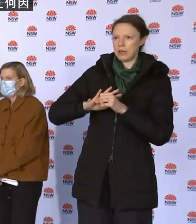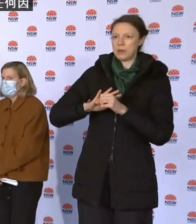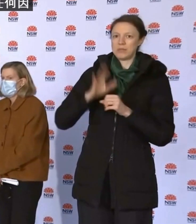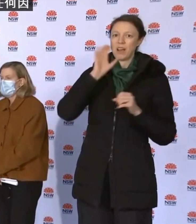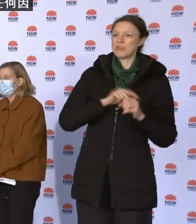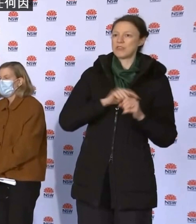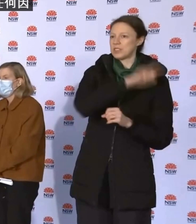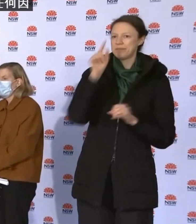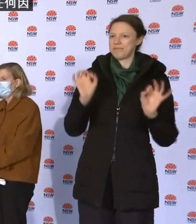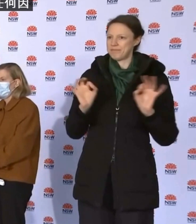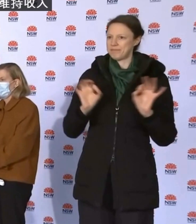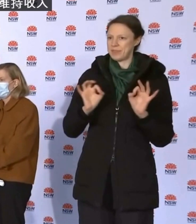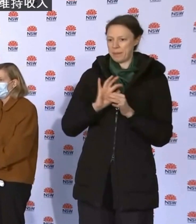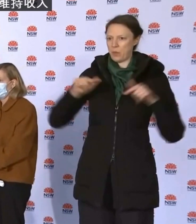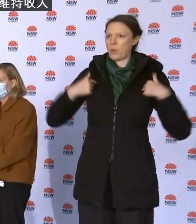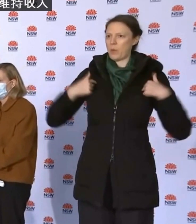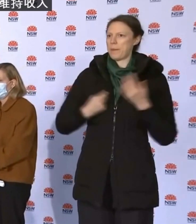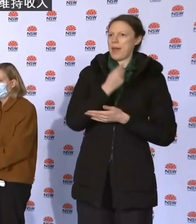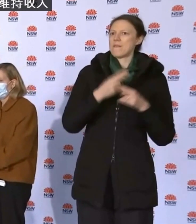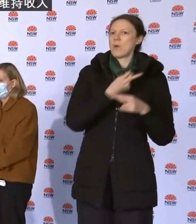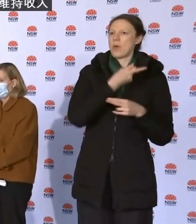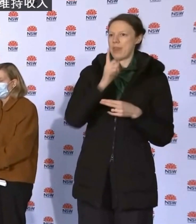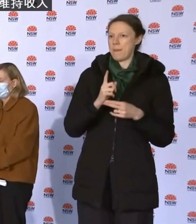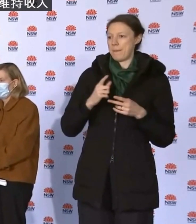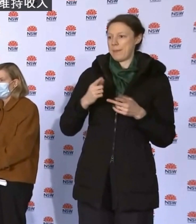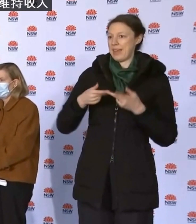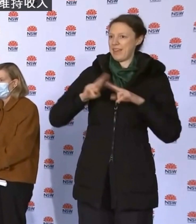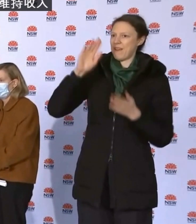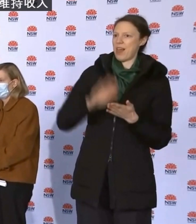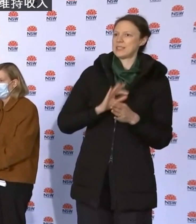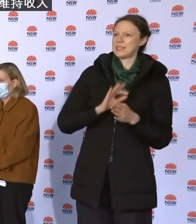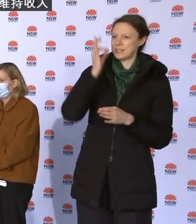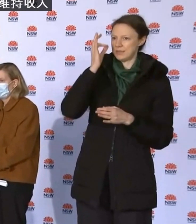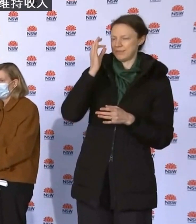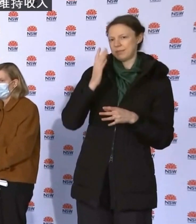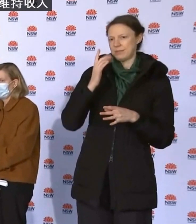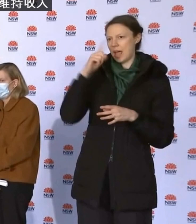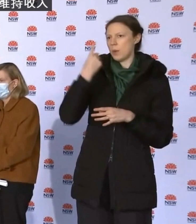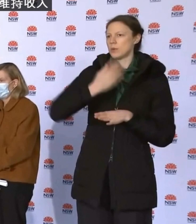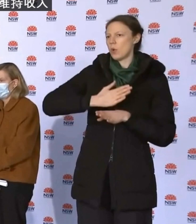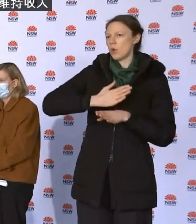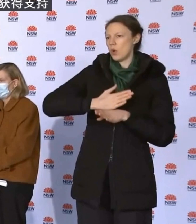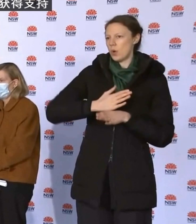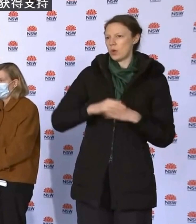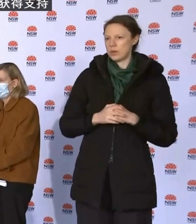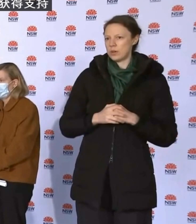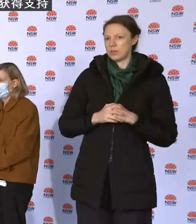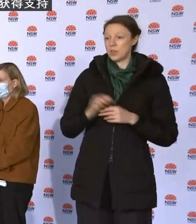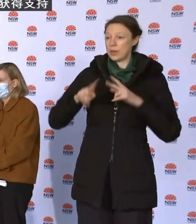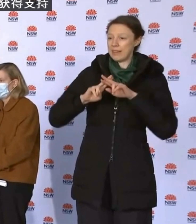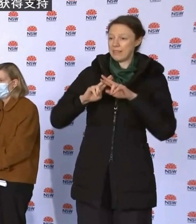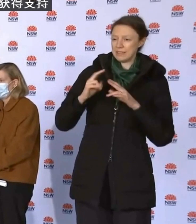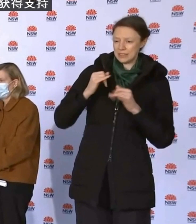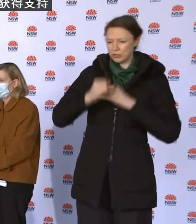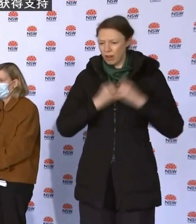that any individual who is suffering because they've got less hours or can't sustain their income, please contact